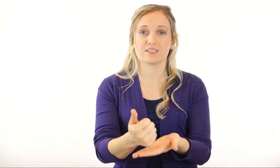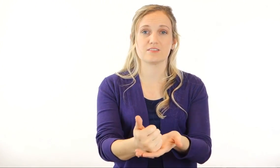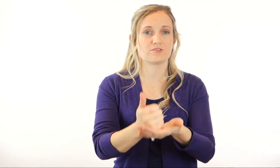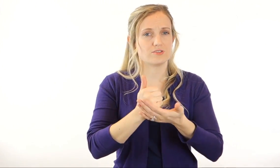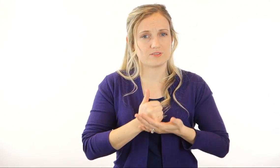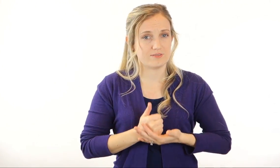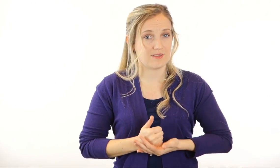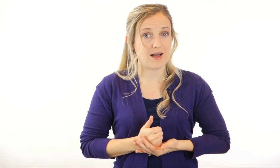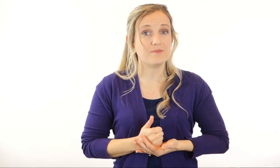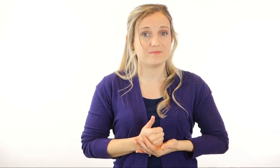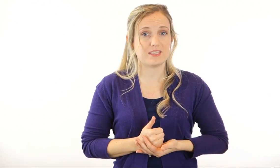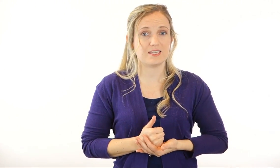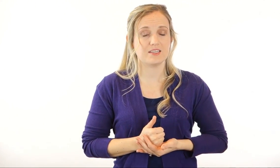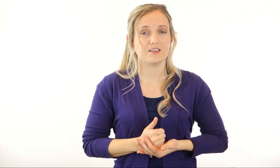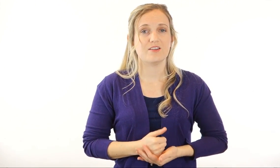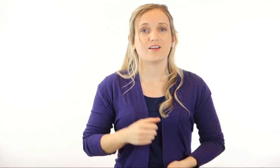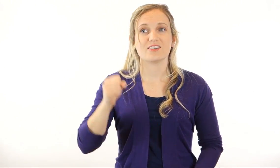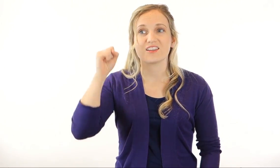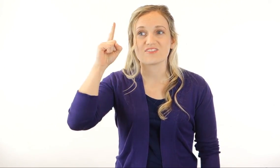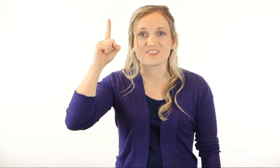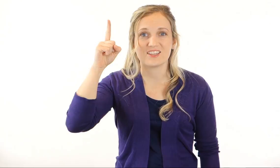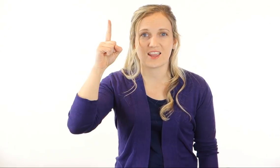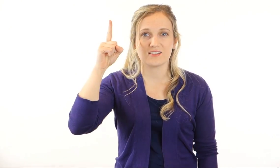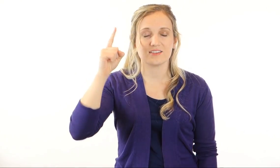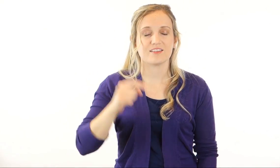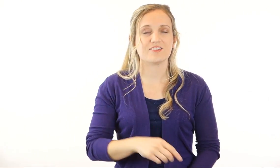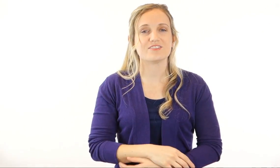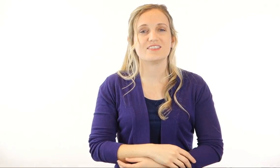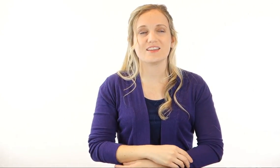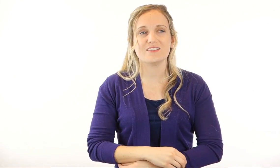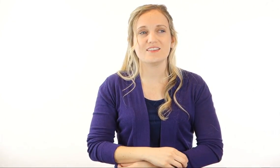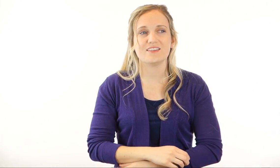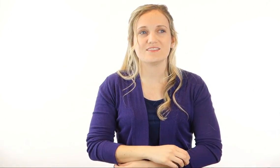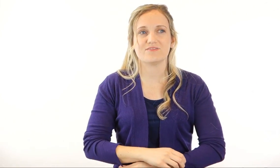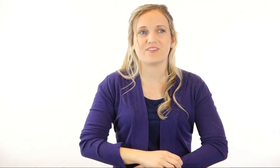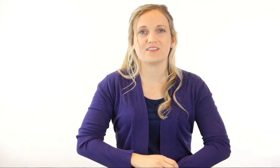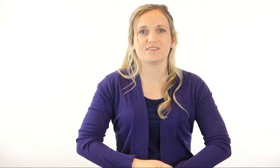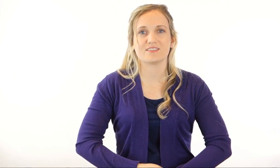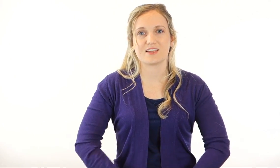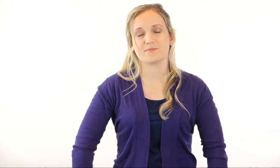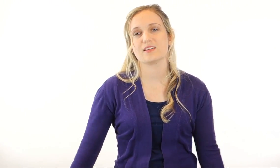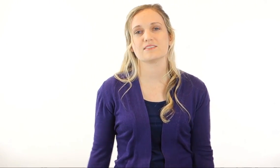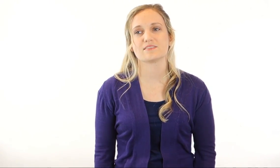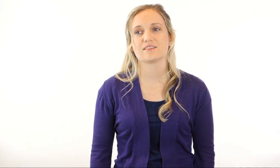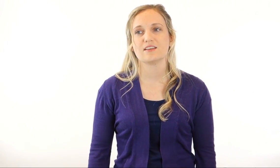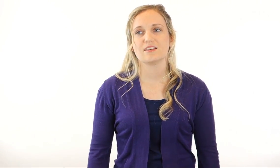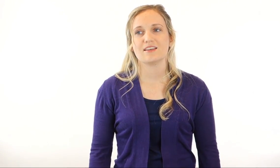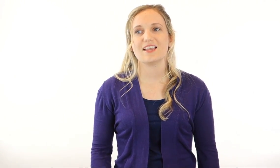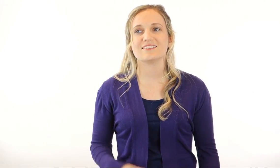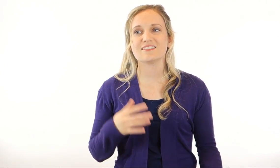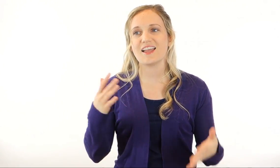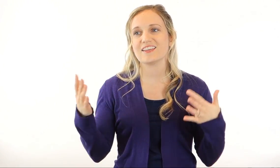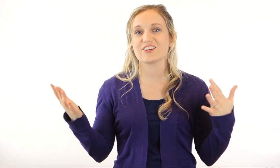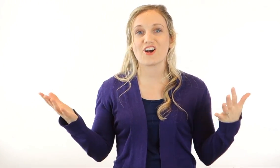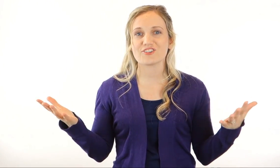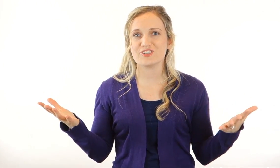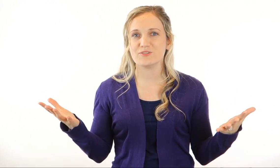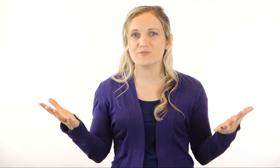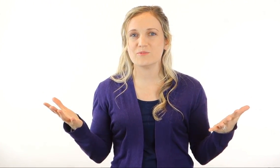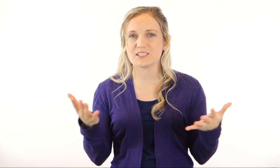redundant. So just help me to understand. Understand is a fun sign because it's like a cartoon once